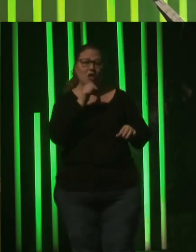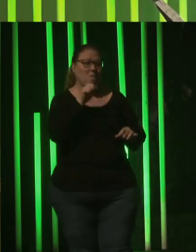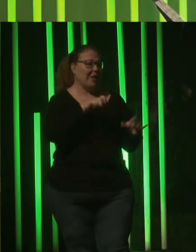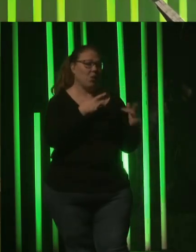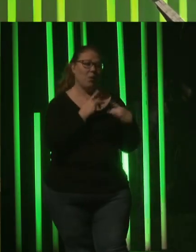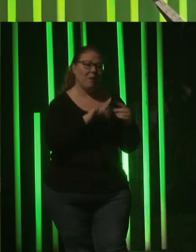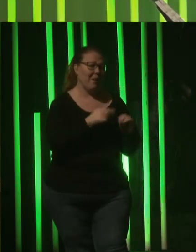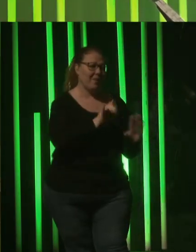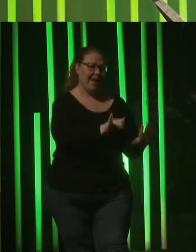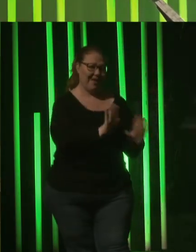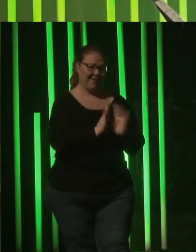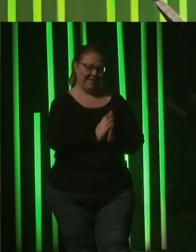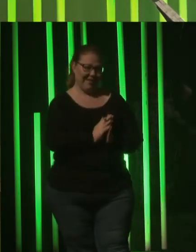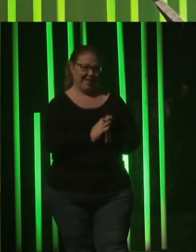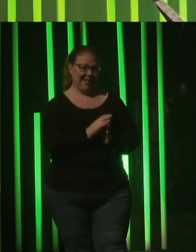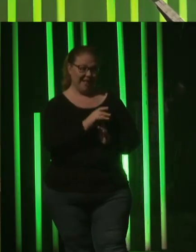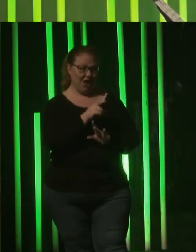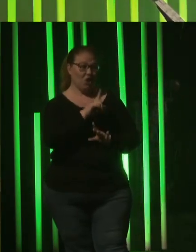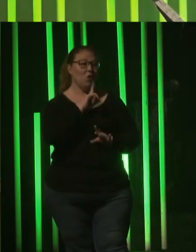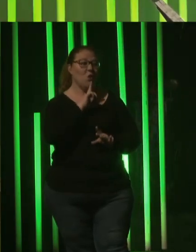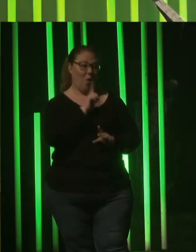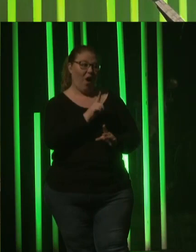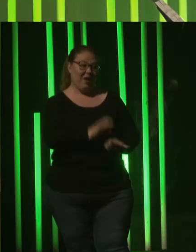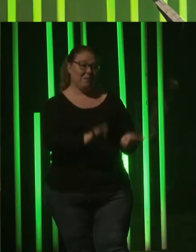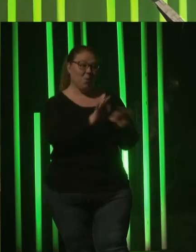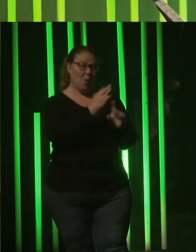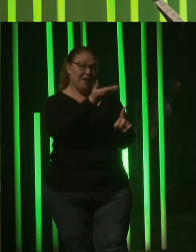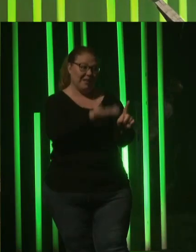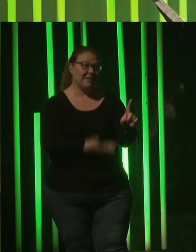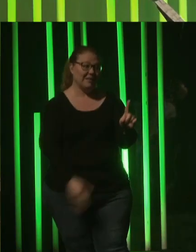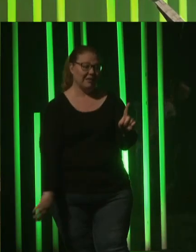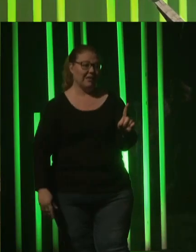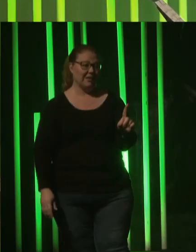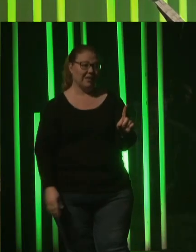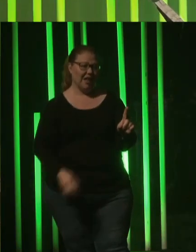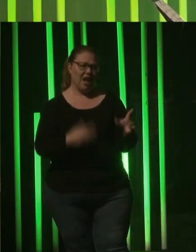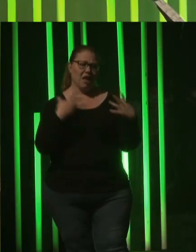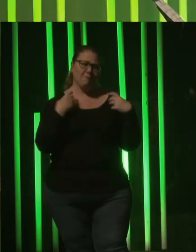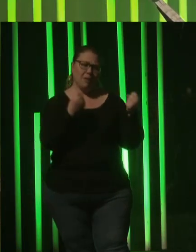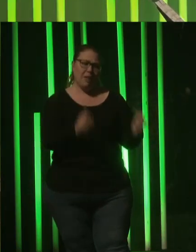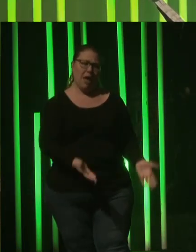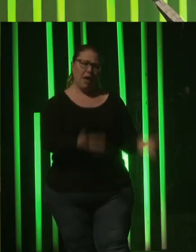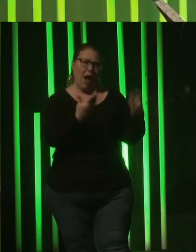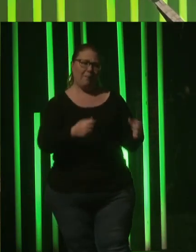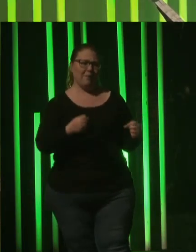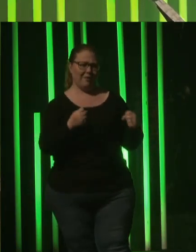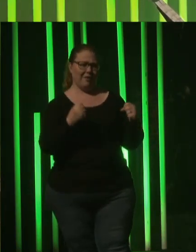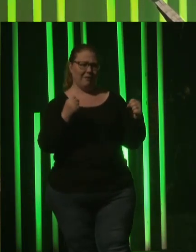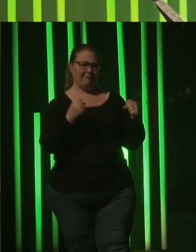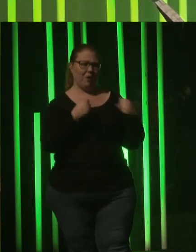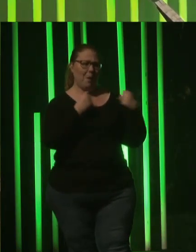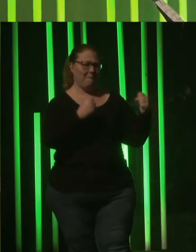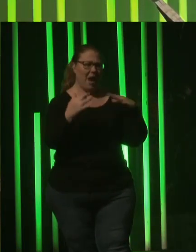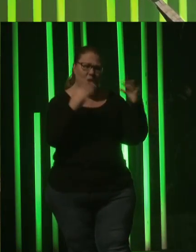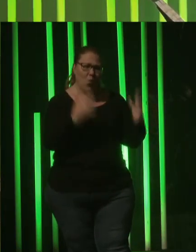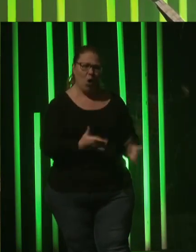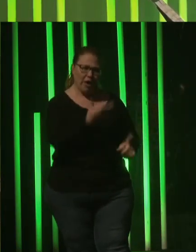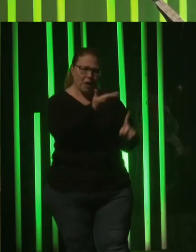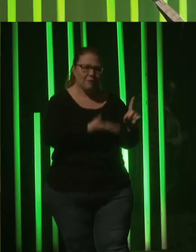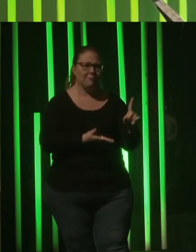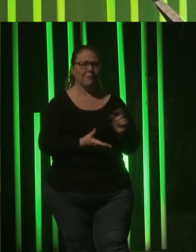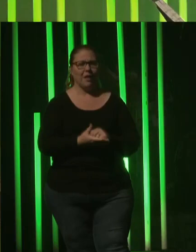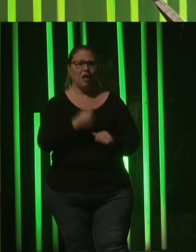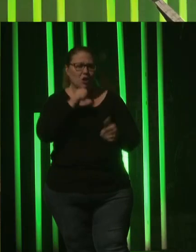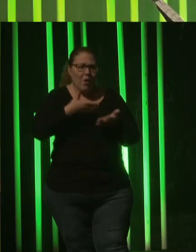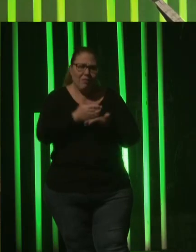that. You are somebody, Gideon. Stand up. You are a mighty warrior. Don't